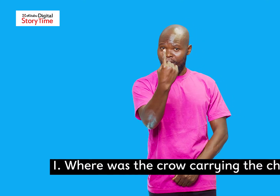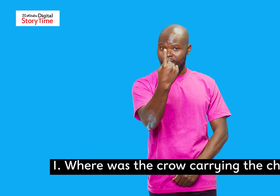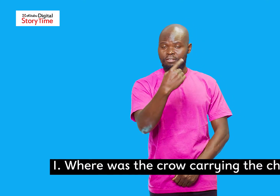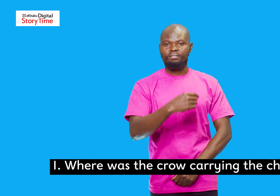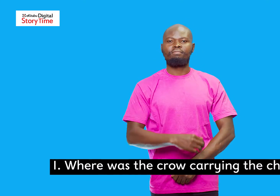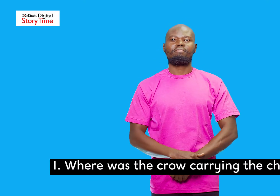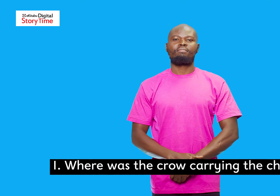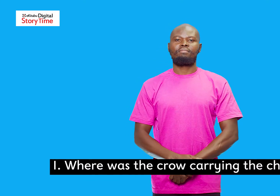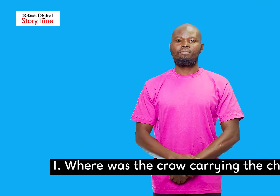Number 1.